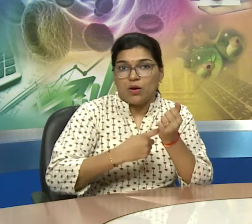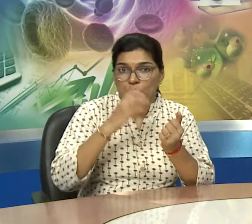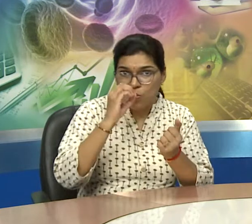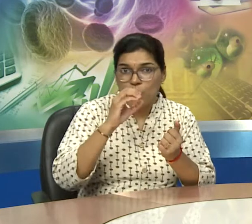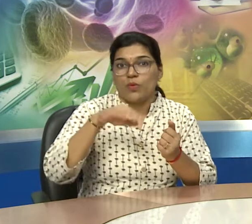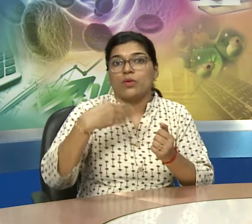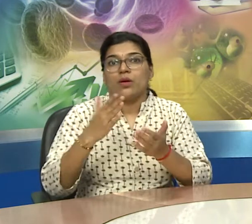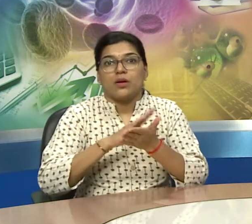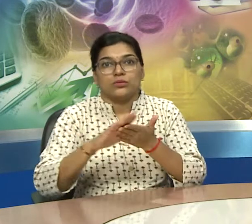This name,